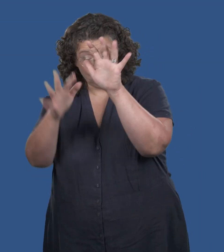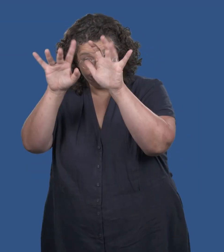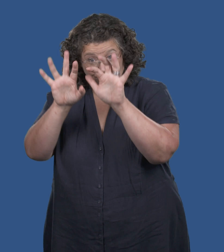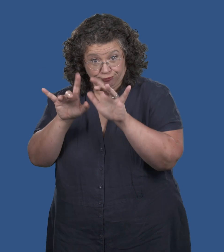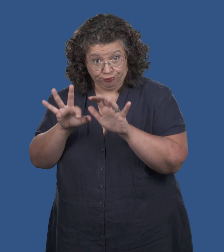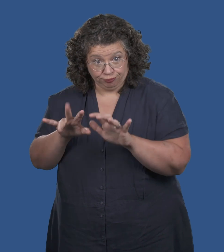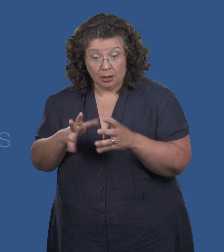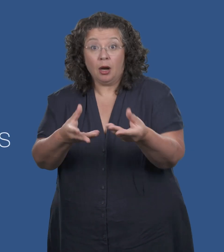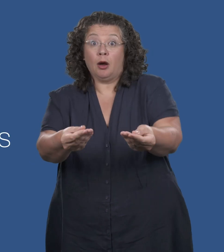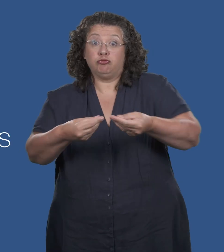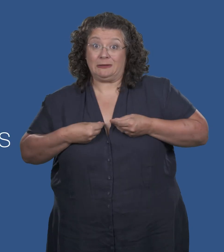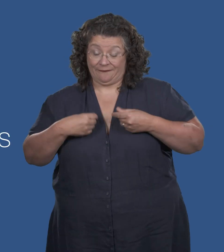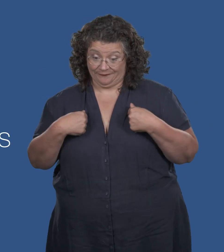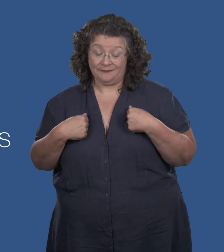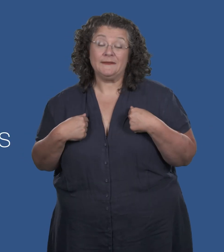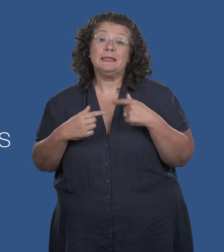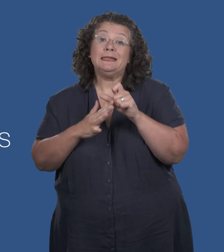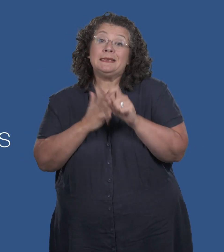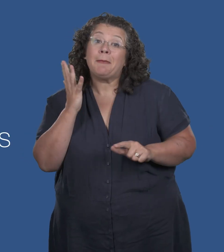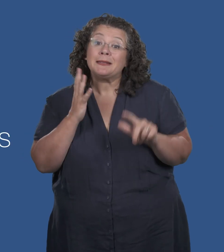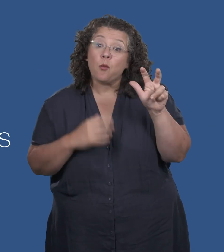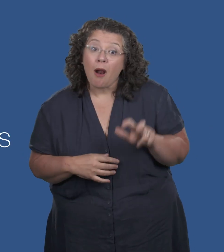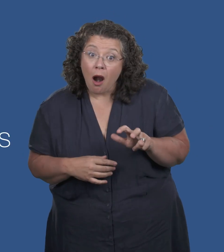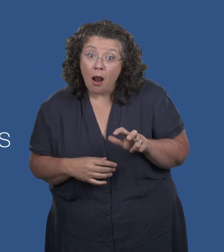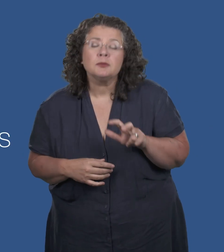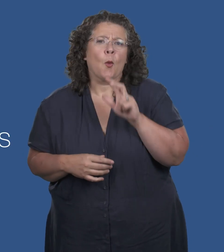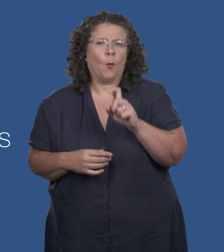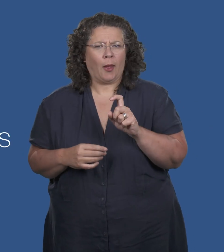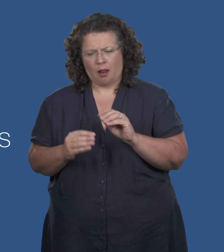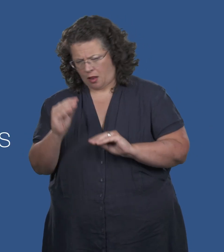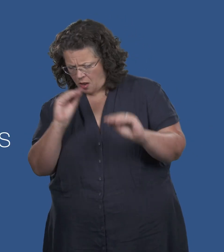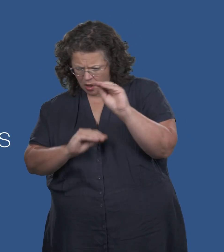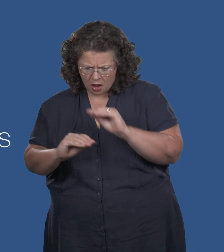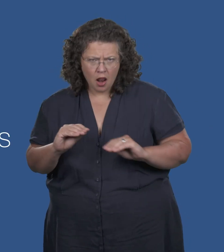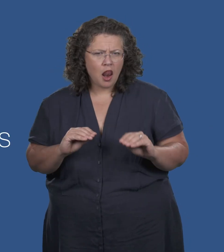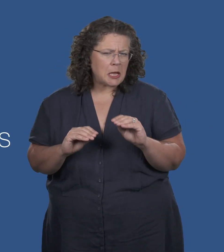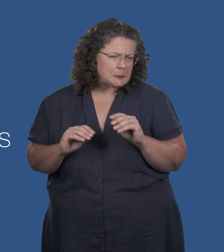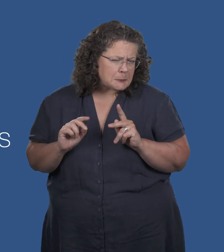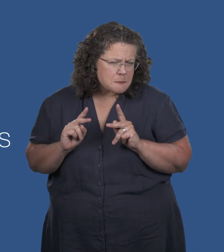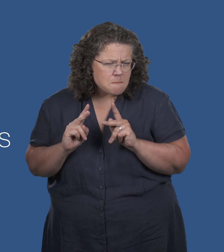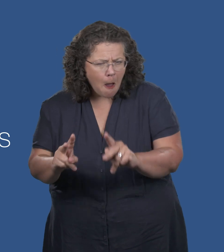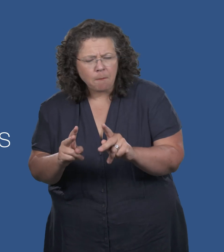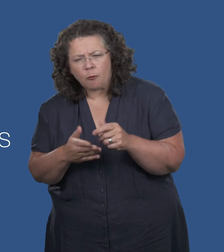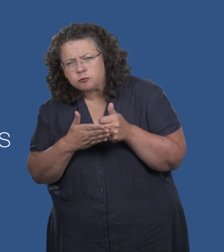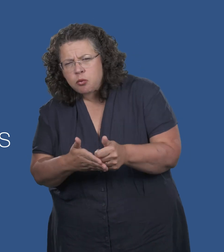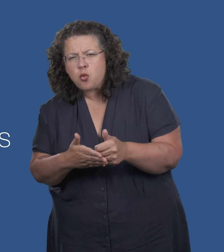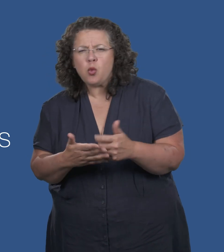Once your application is received, Disability Wales will calculate the type and amount of support you